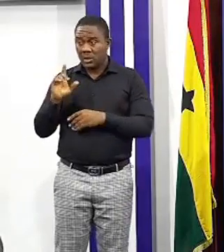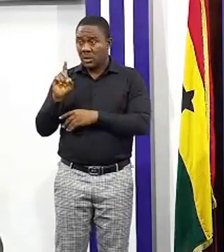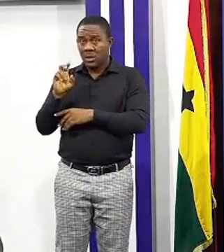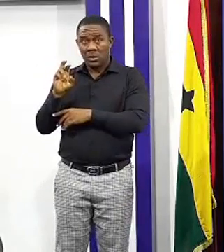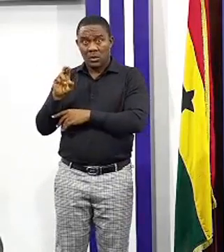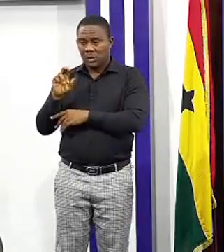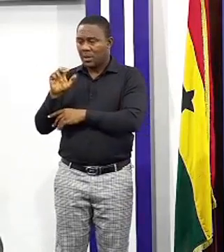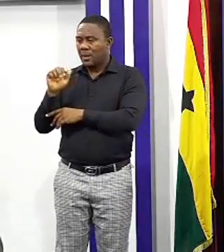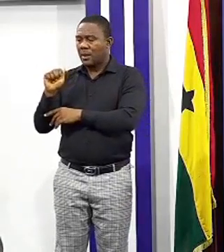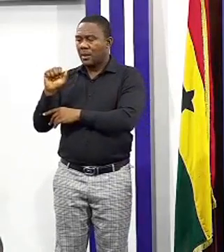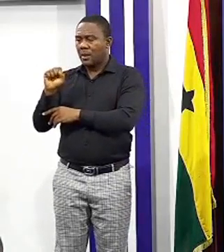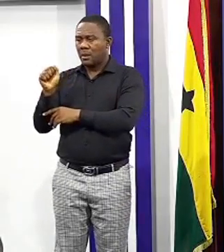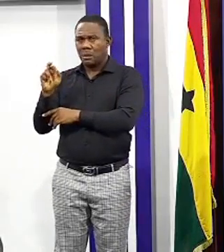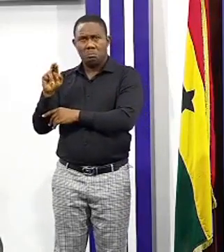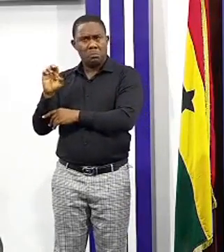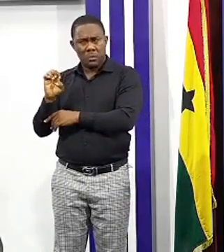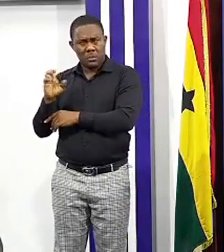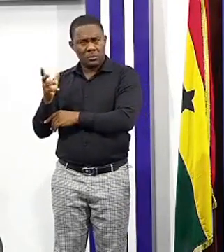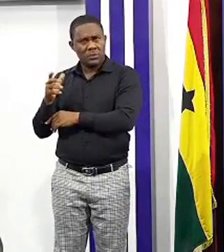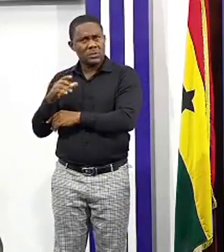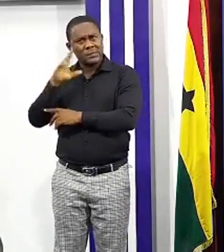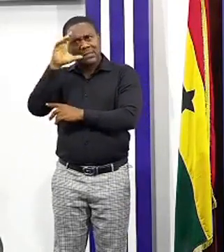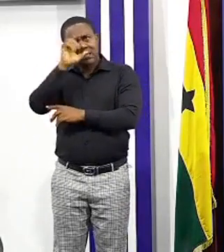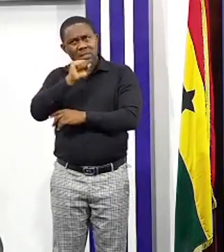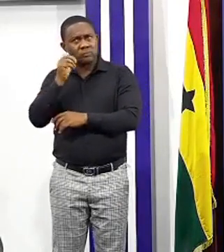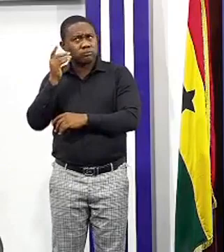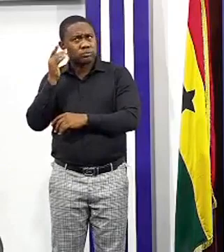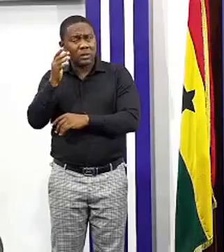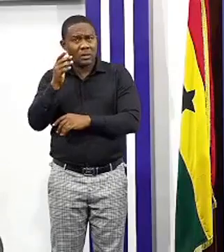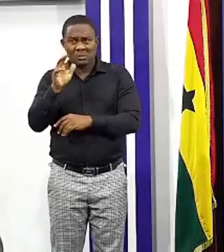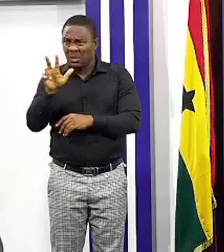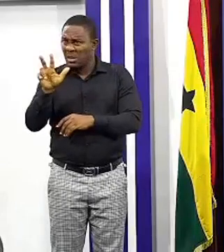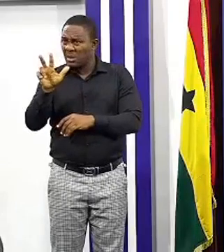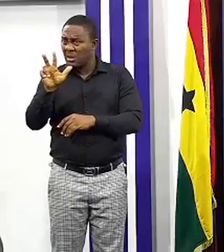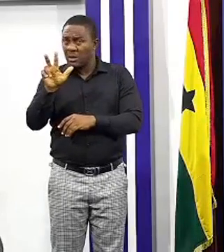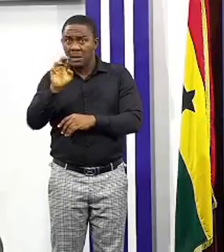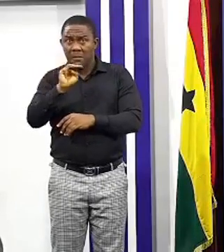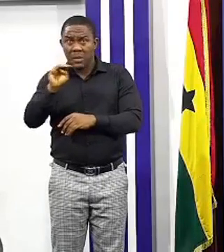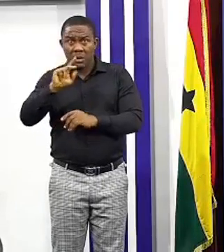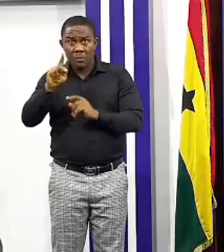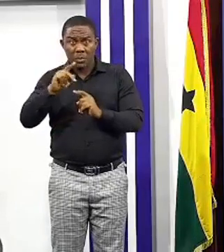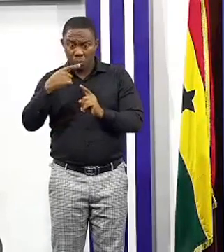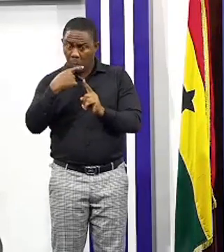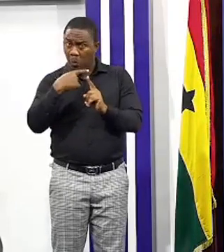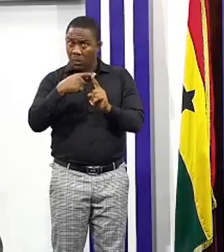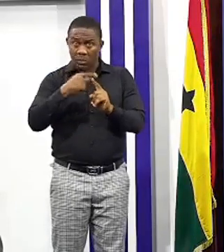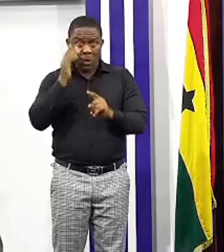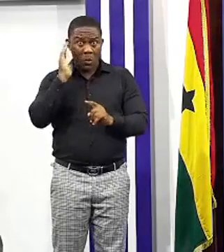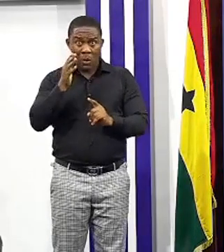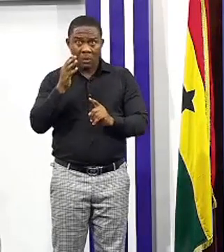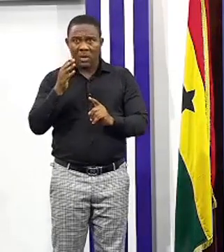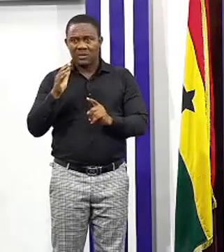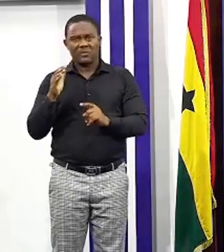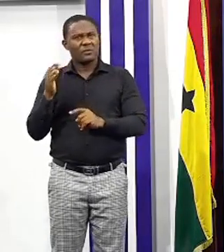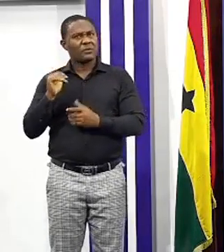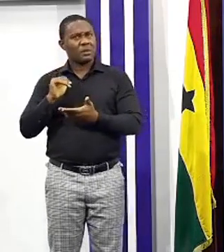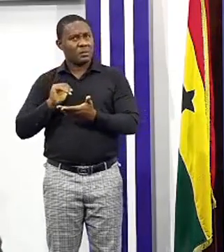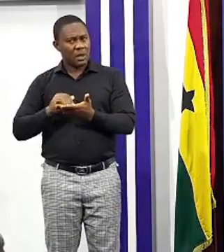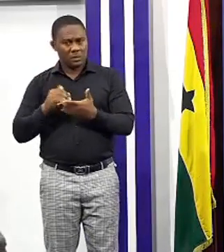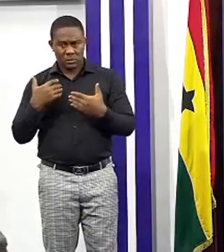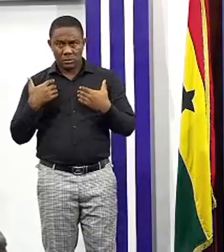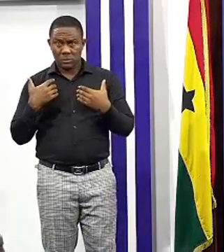model of 3 million people to be infected, 15,000 to die, to come and explain this model. Before then, it is my